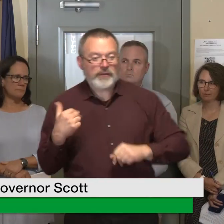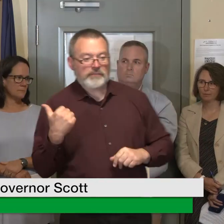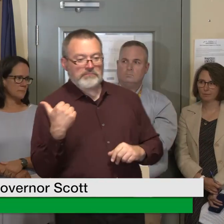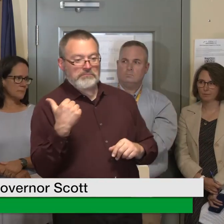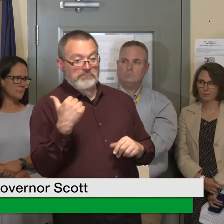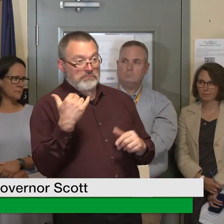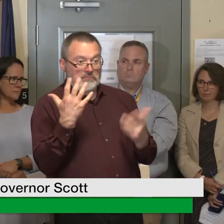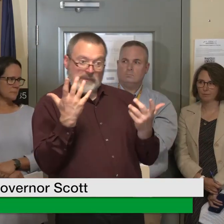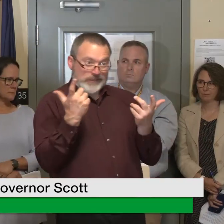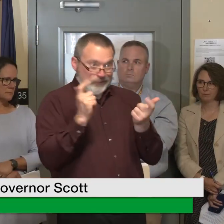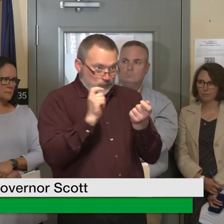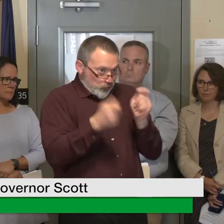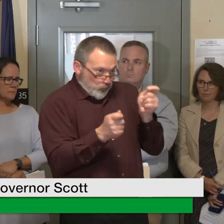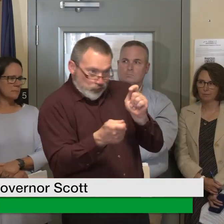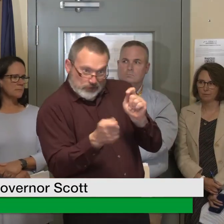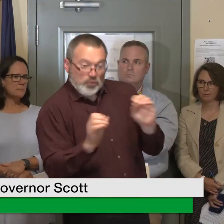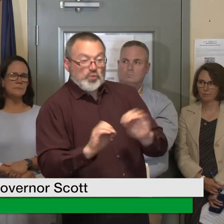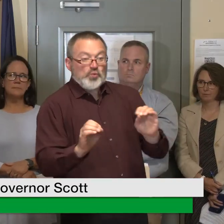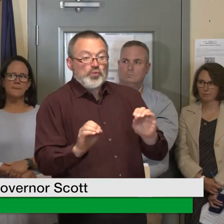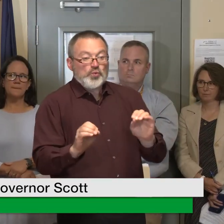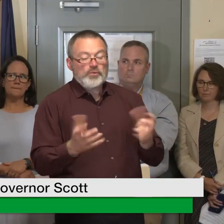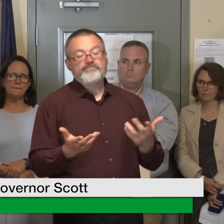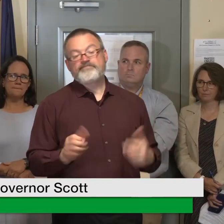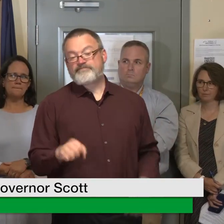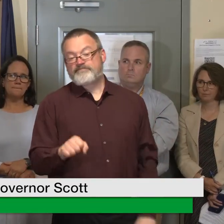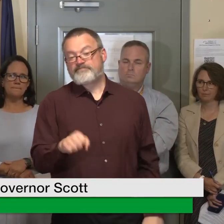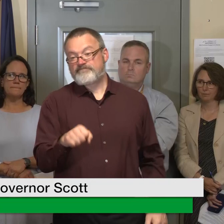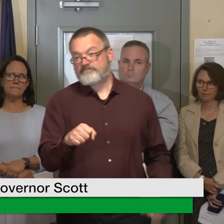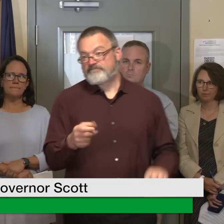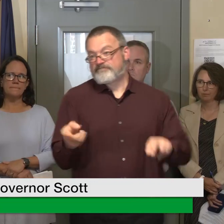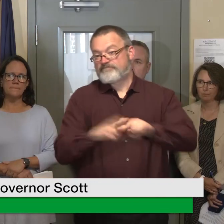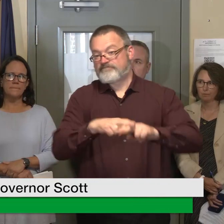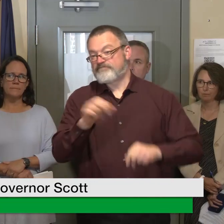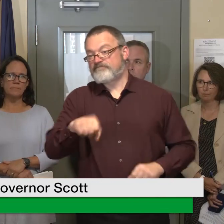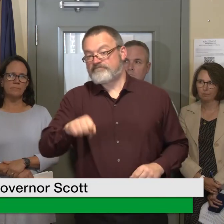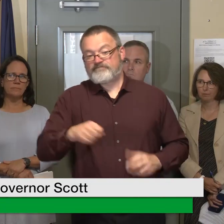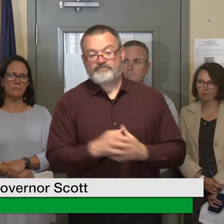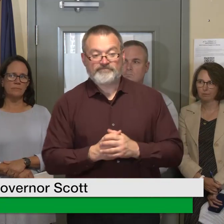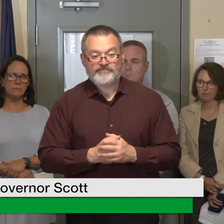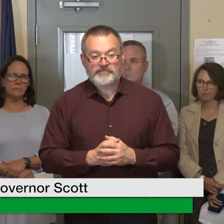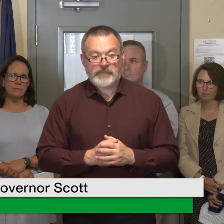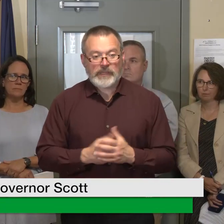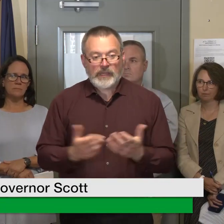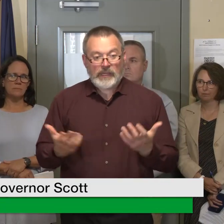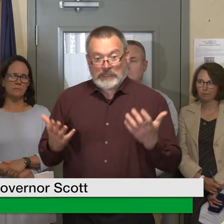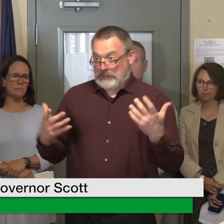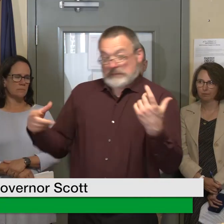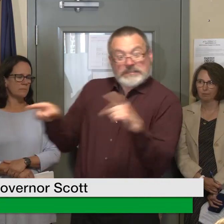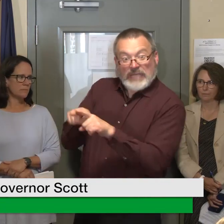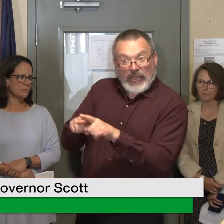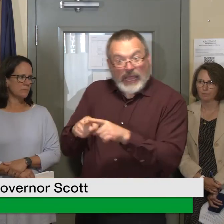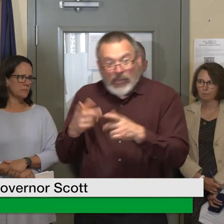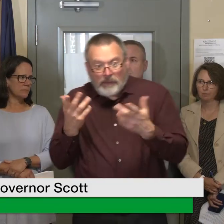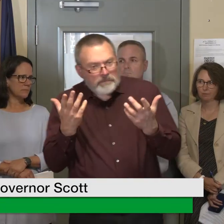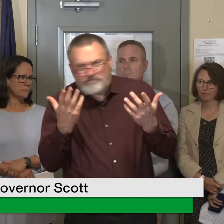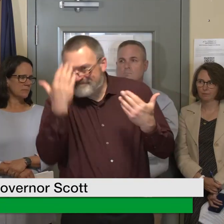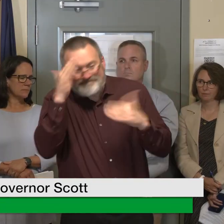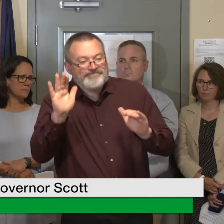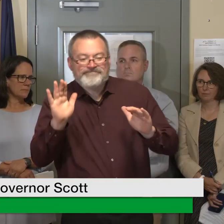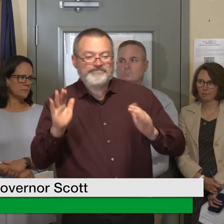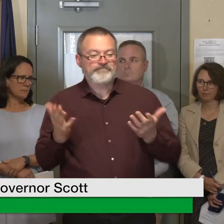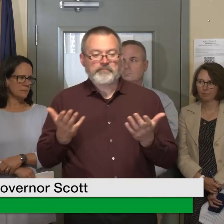anything, I would expect that we would see an increase. I don't know if it's the same magnitude, but we would see